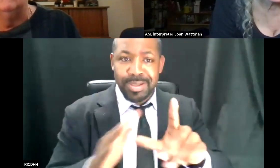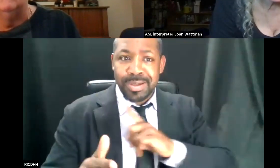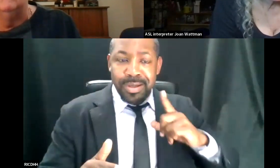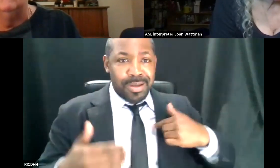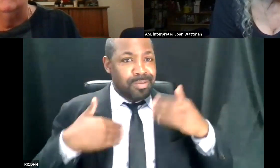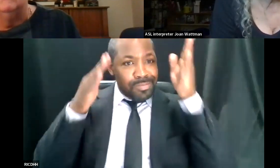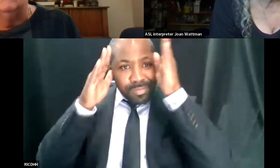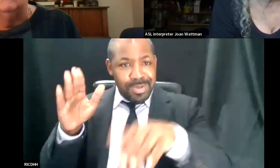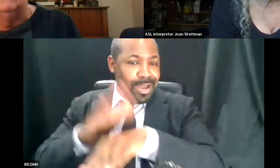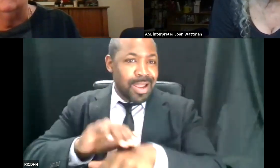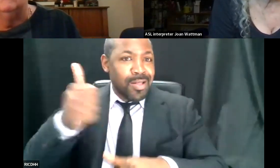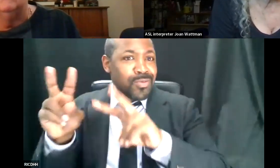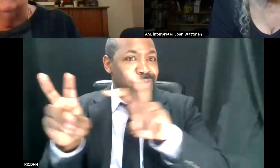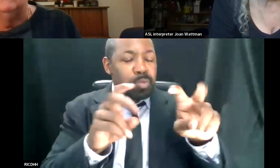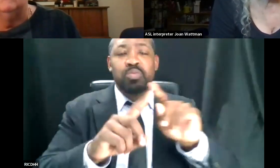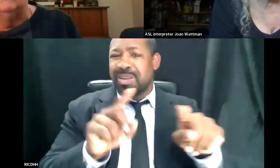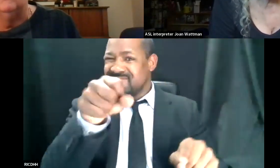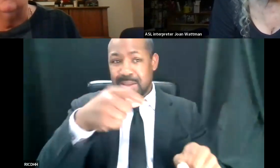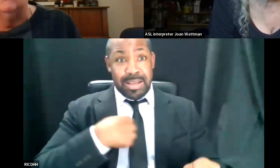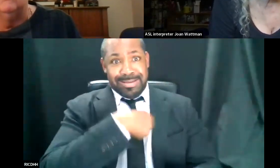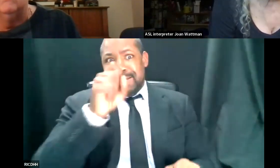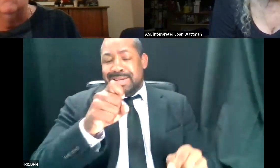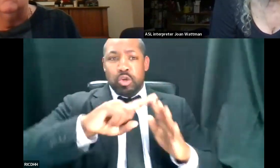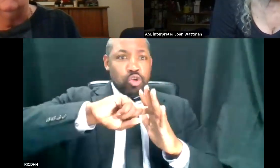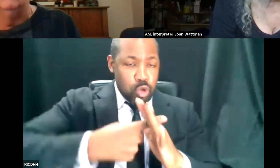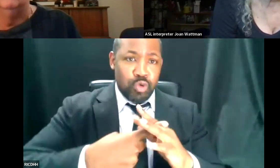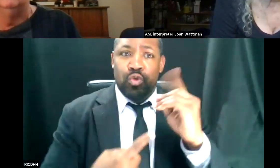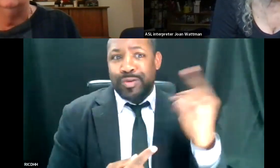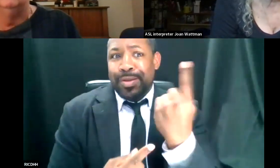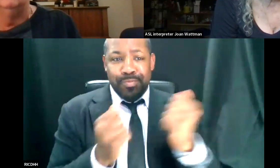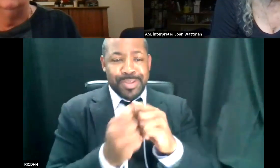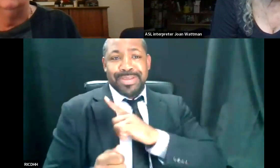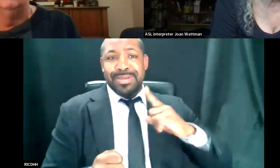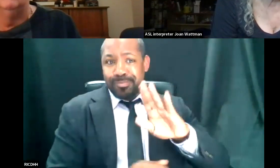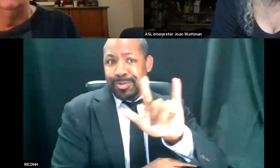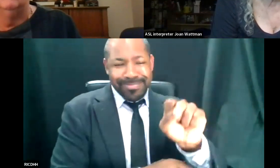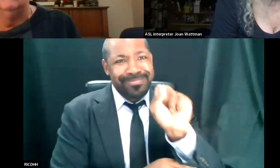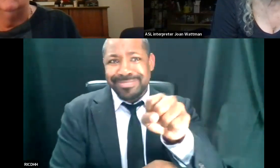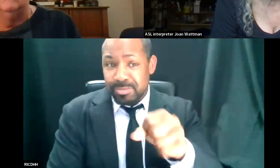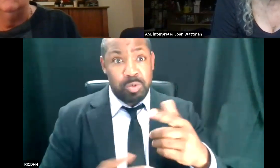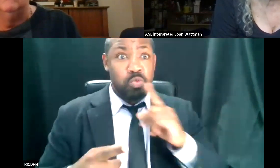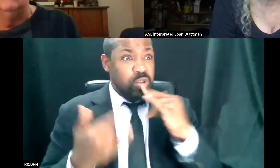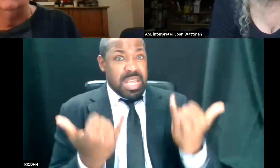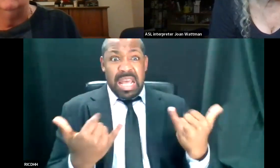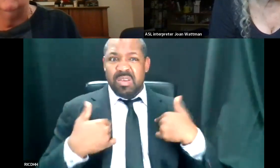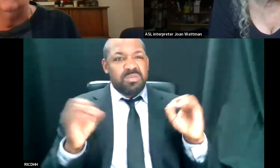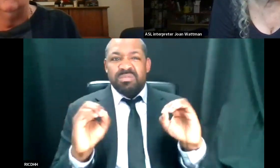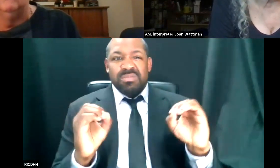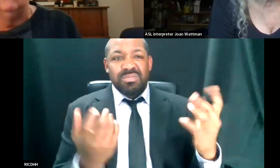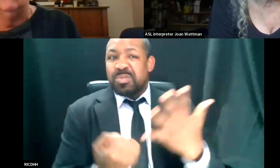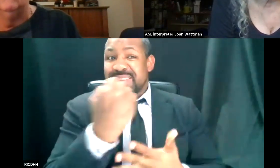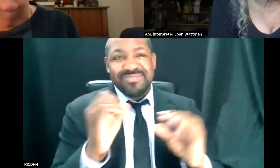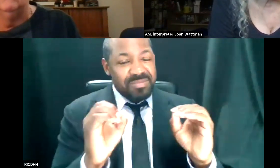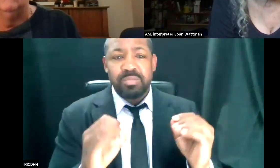the works. We've been not focusing so much on the legislative since the pandemic, but we are going to start working